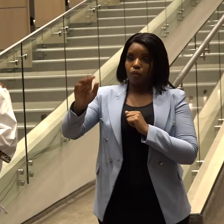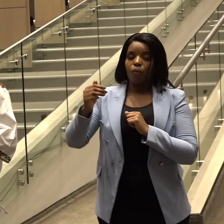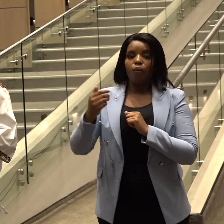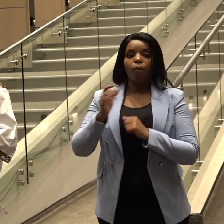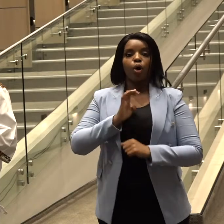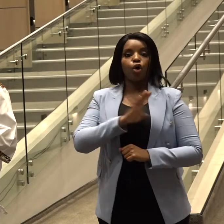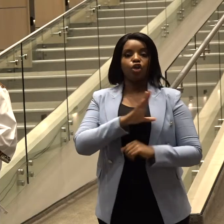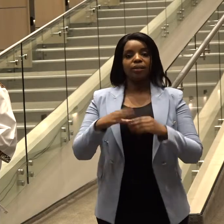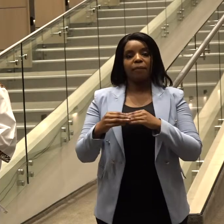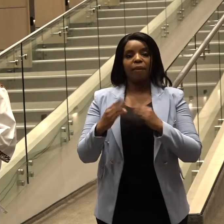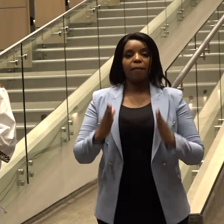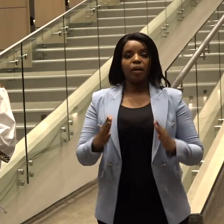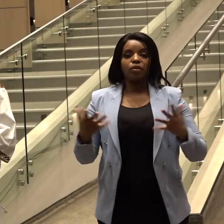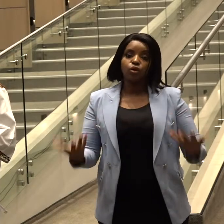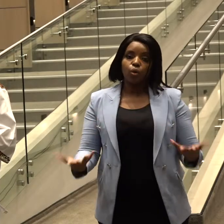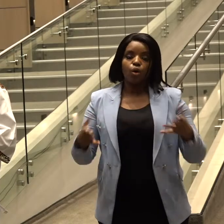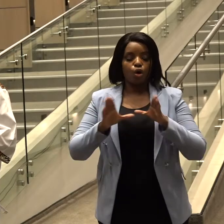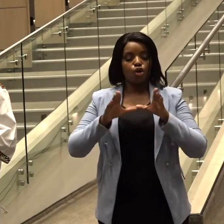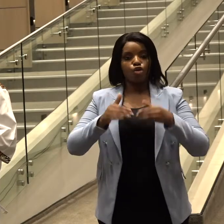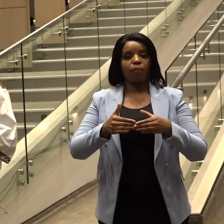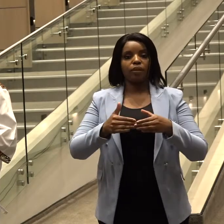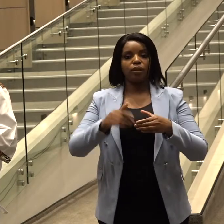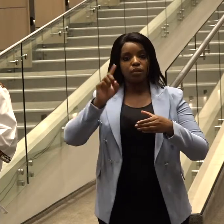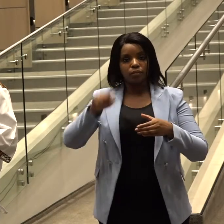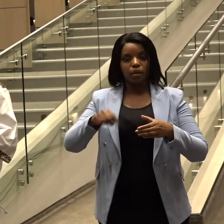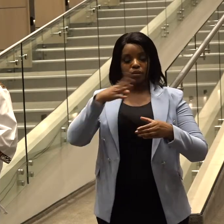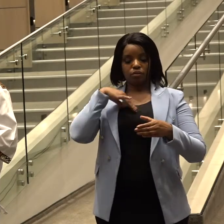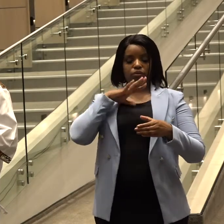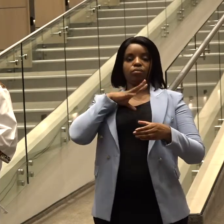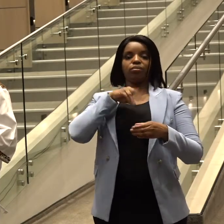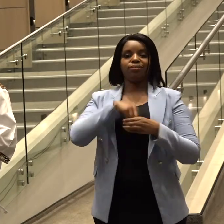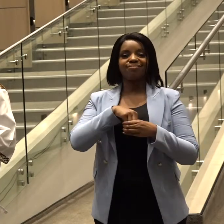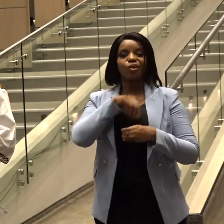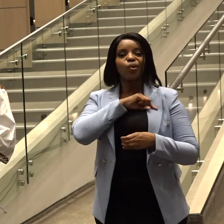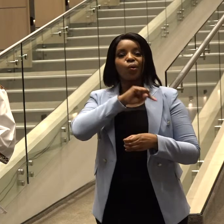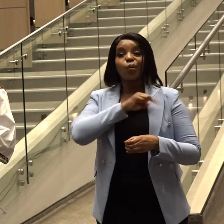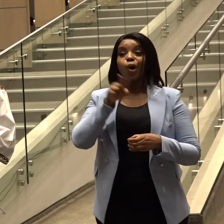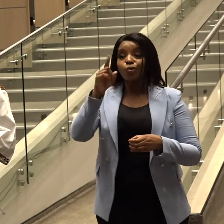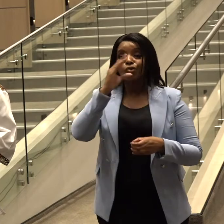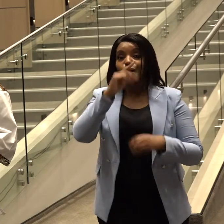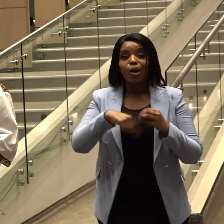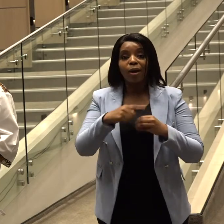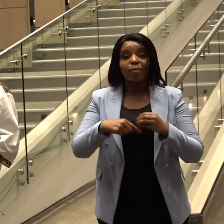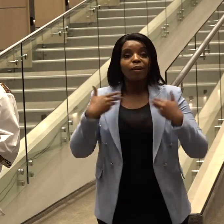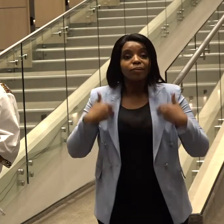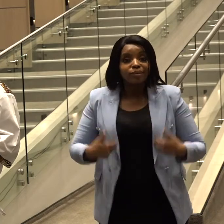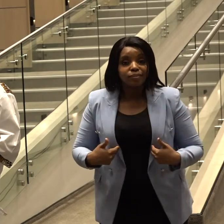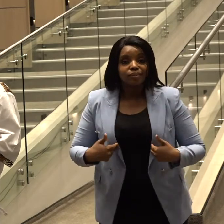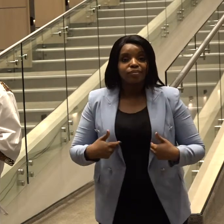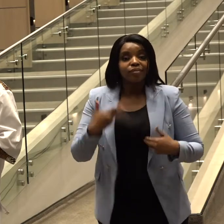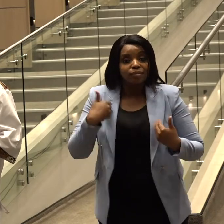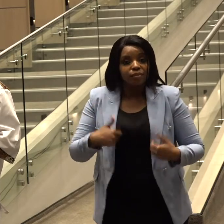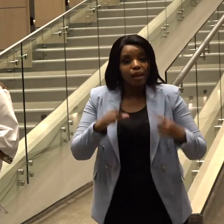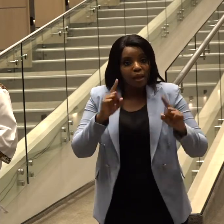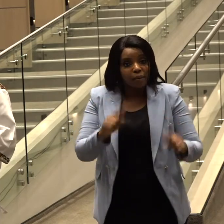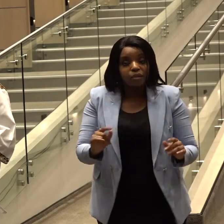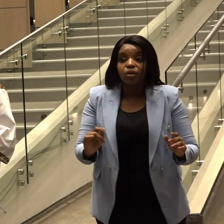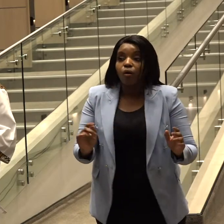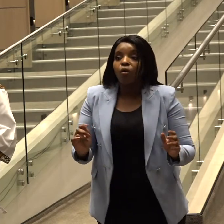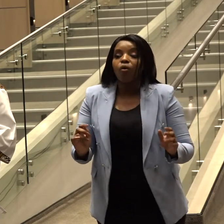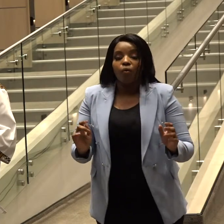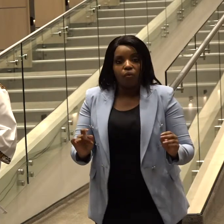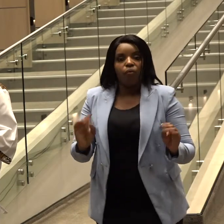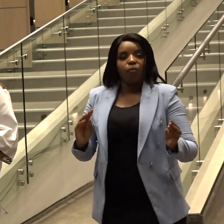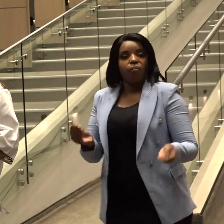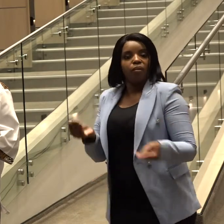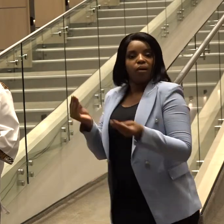in your board members because when you speak about us I must be part so that I must take the report to the people that I'll